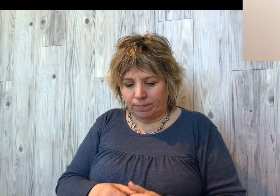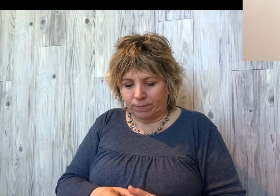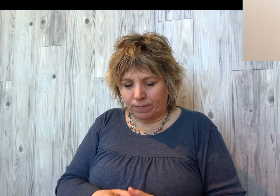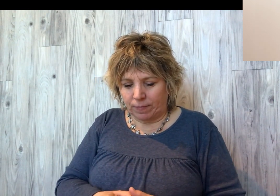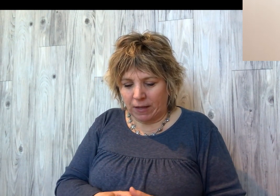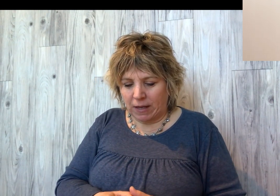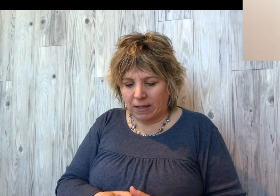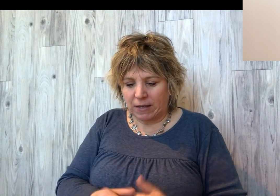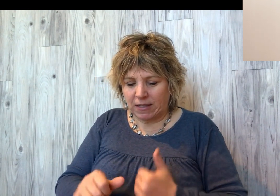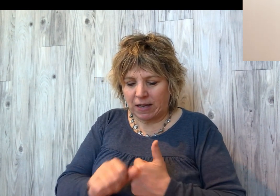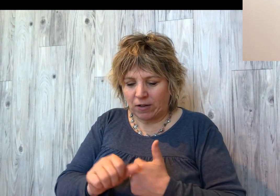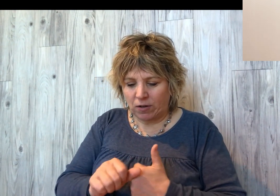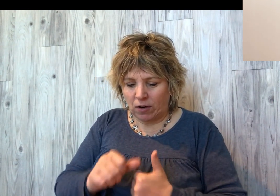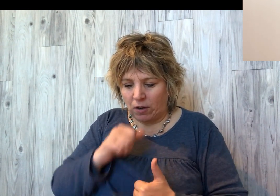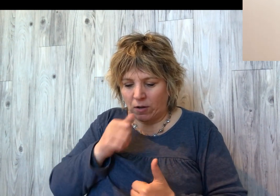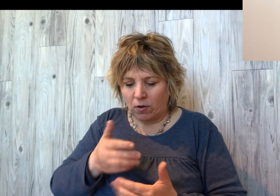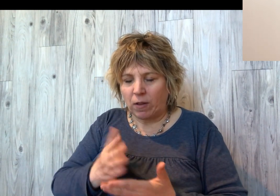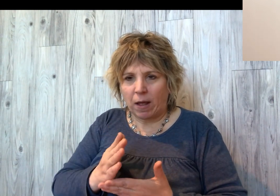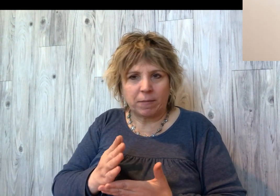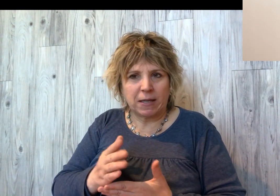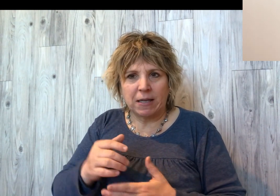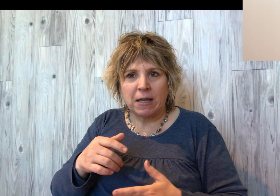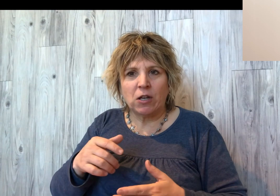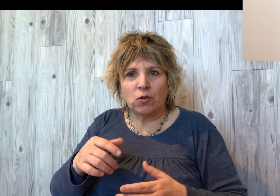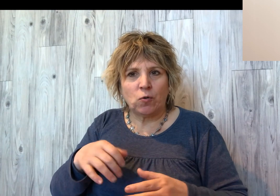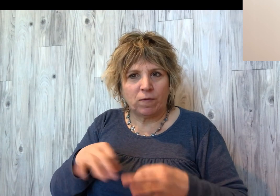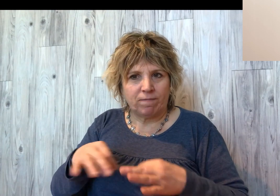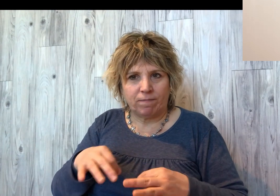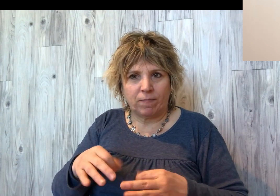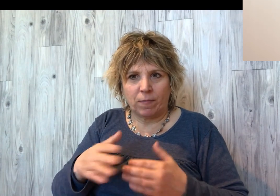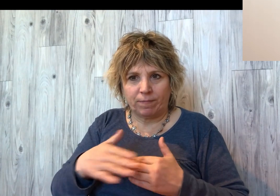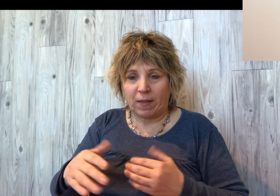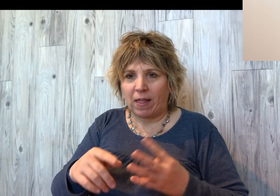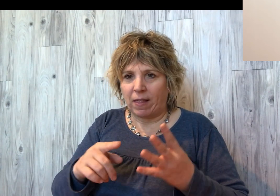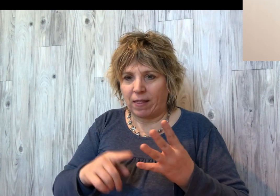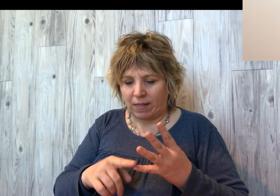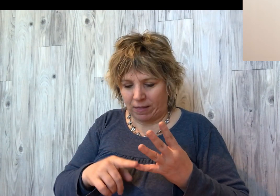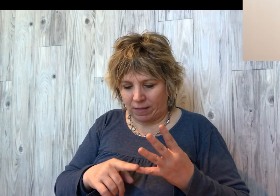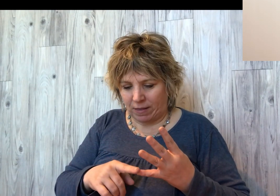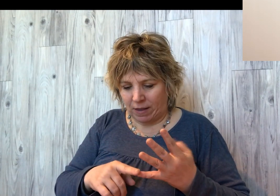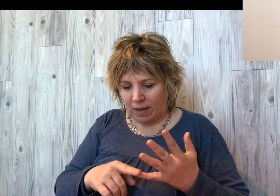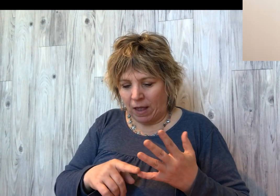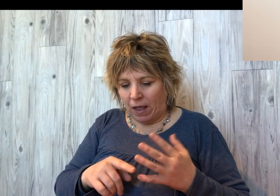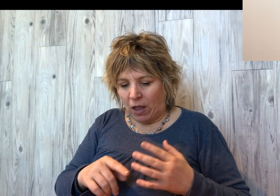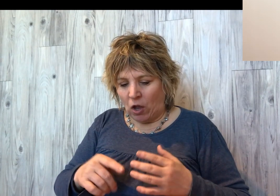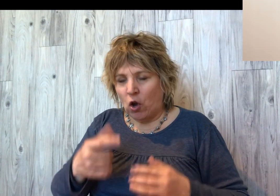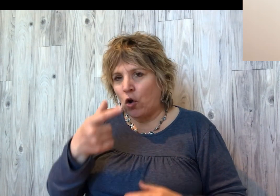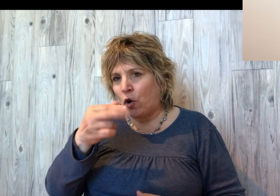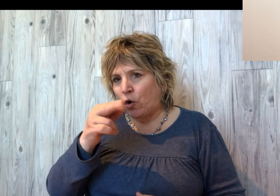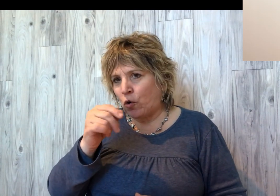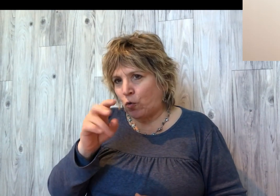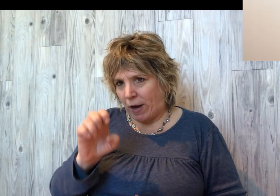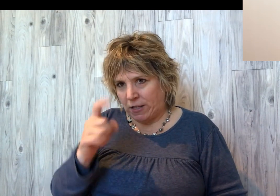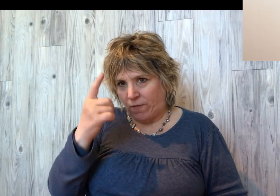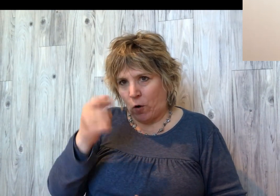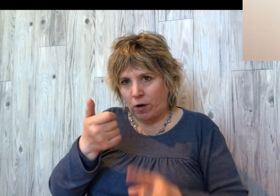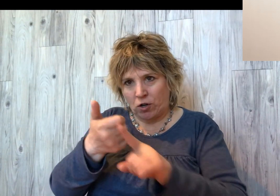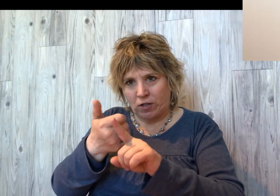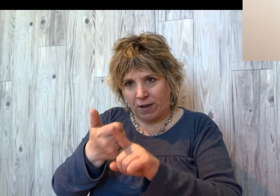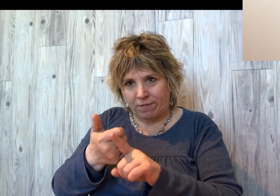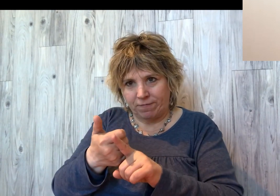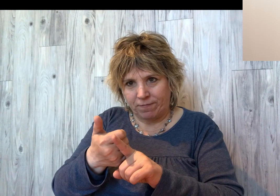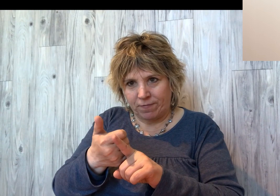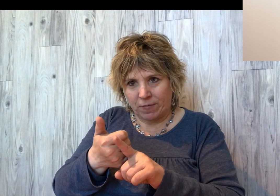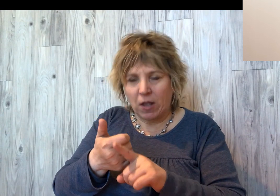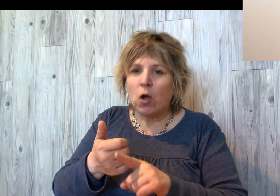slip into judgment, and that can be a dangerous place. Don't let them define you anymore. Here's the last one. Go to grace. Grace for yourself.